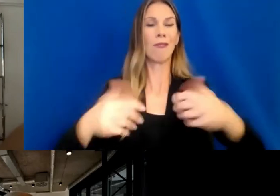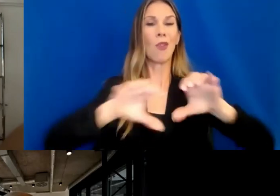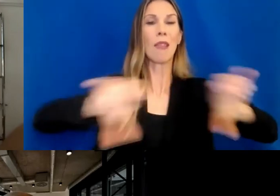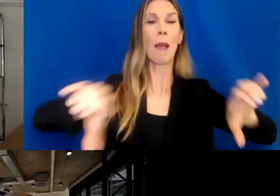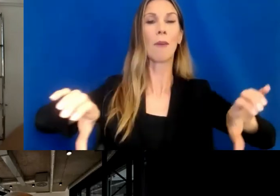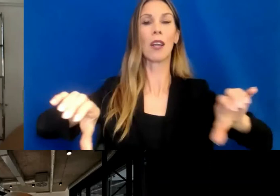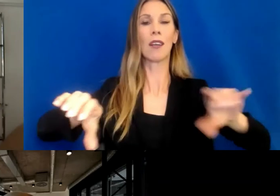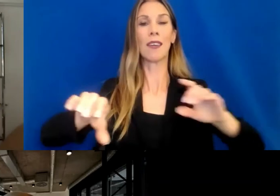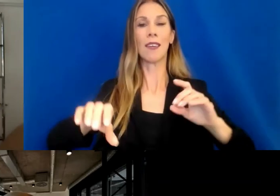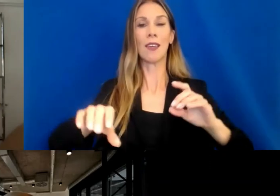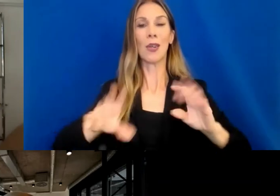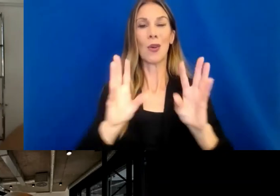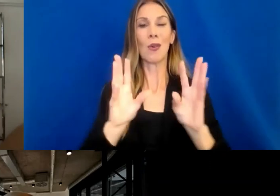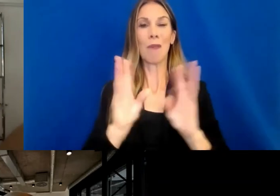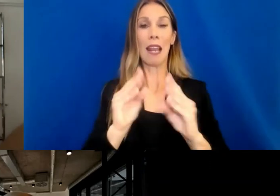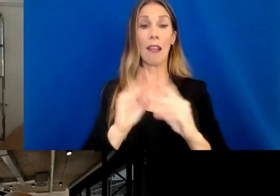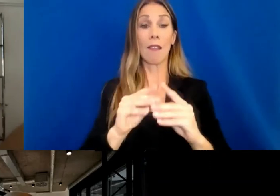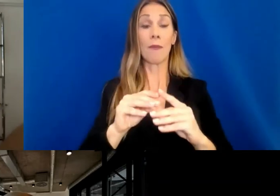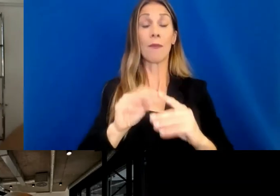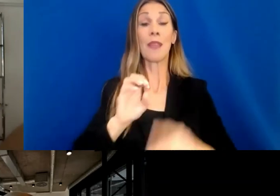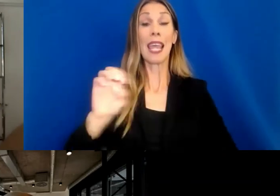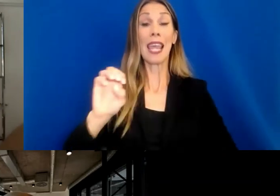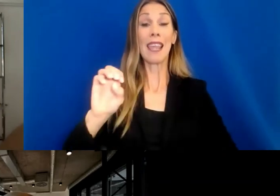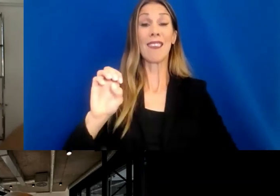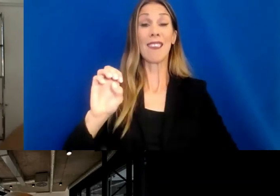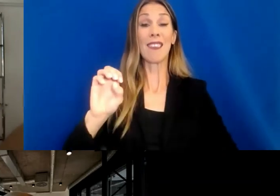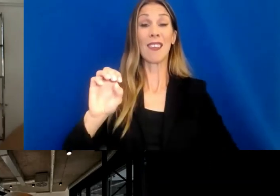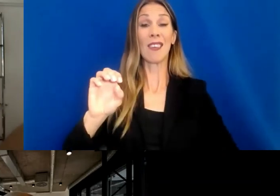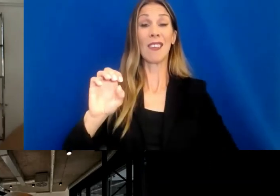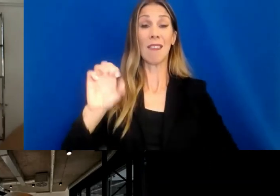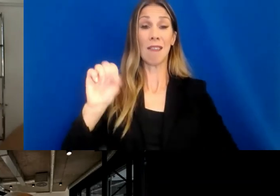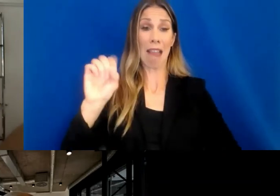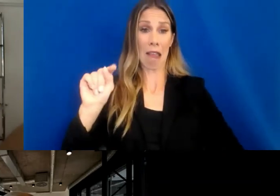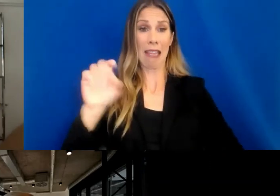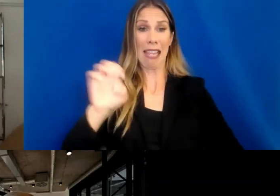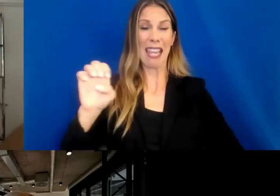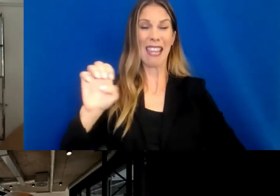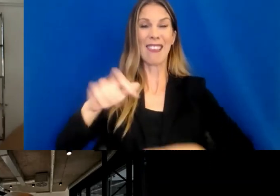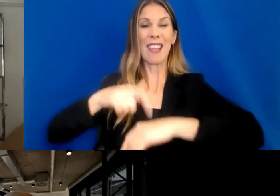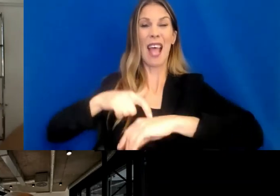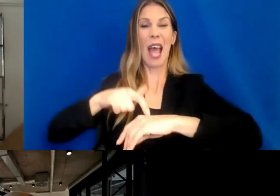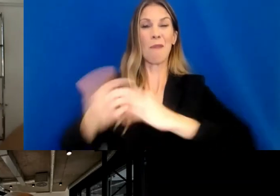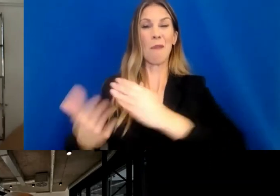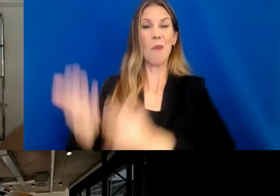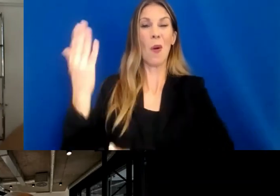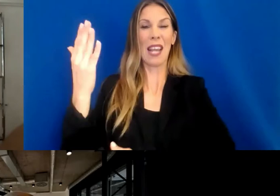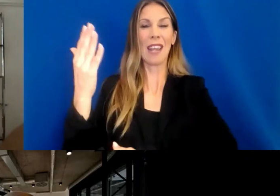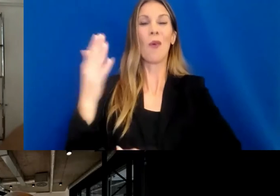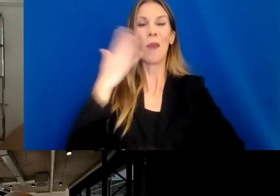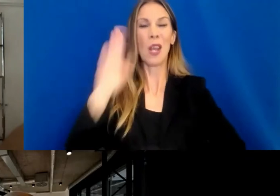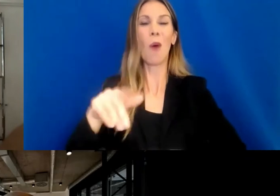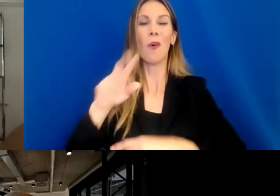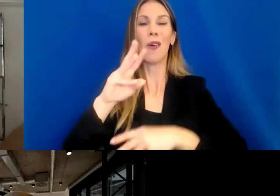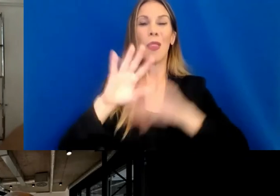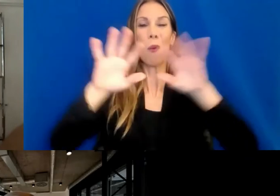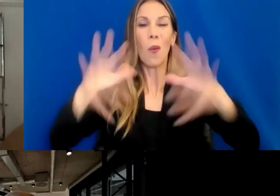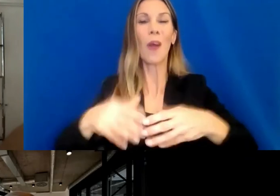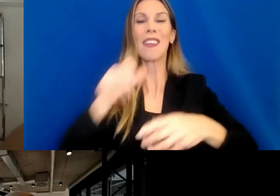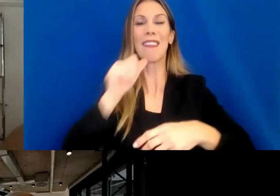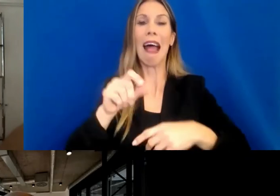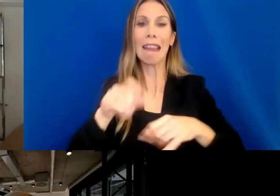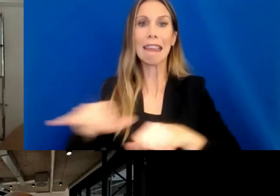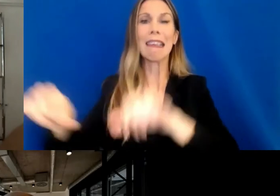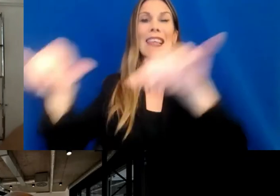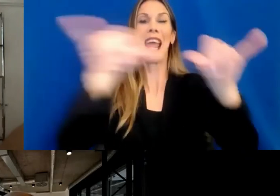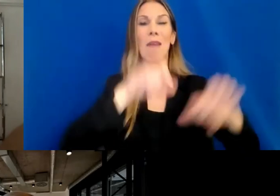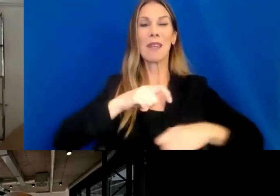in the East Coast morning, which we recognize around the world is not East Coast morning or necessarily even the